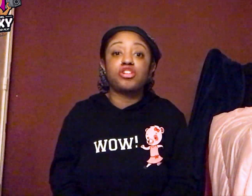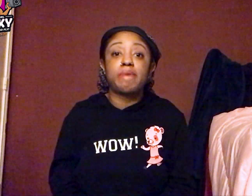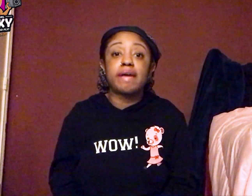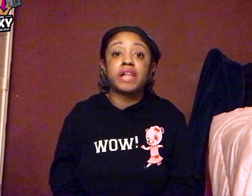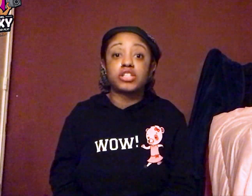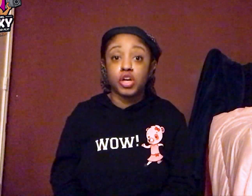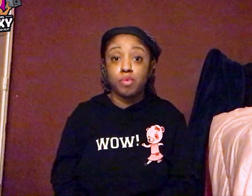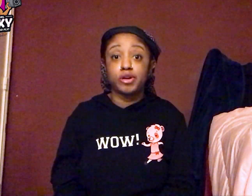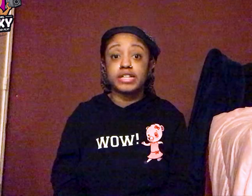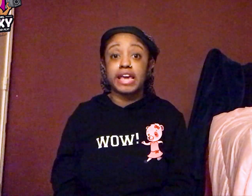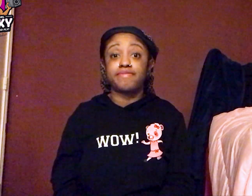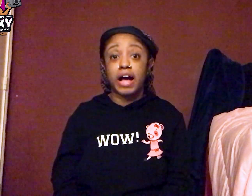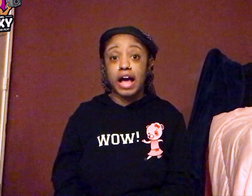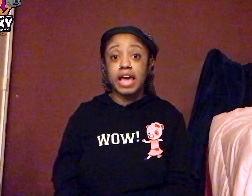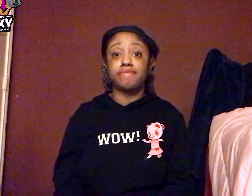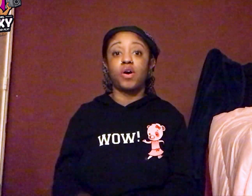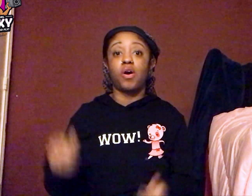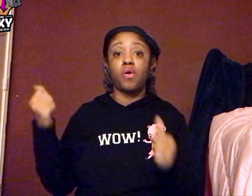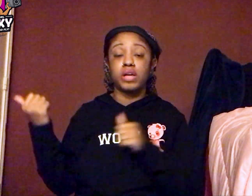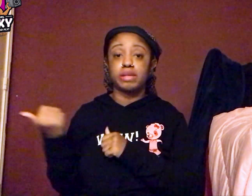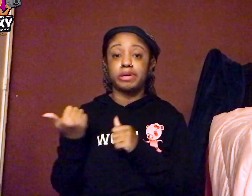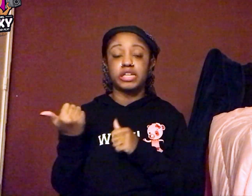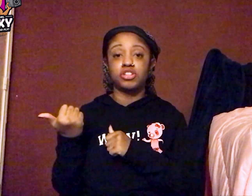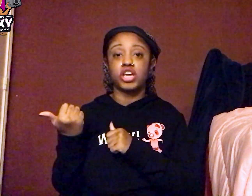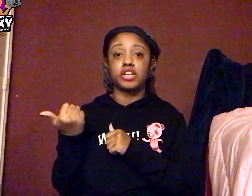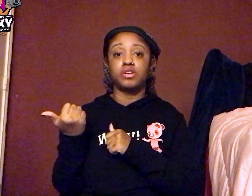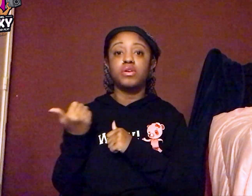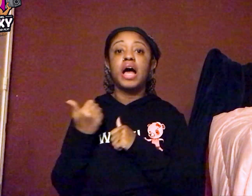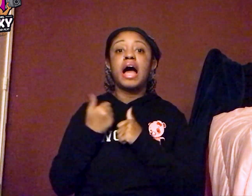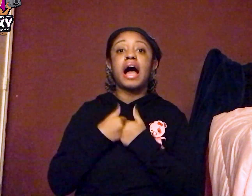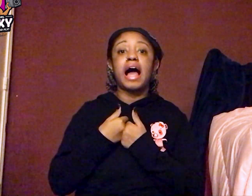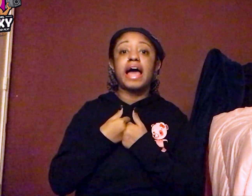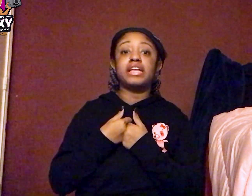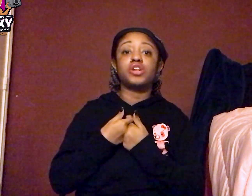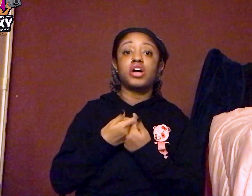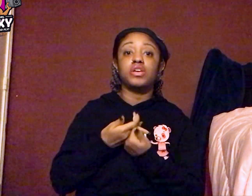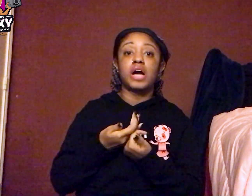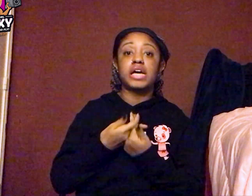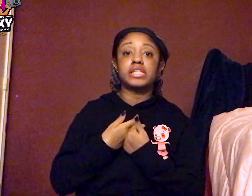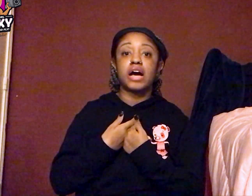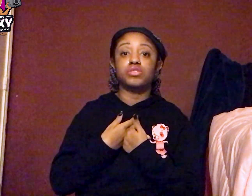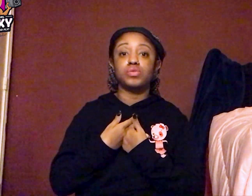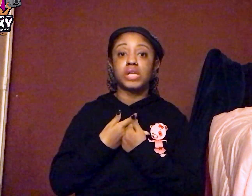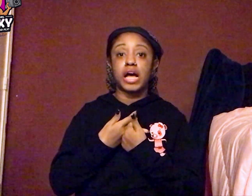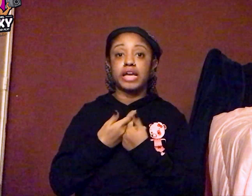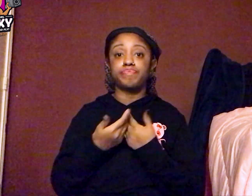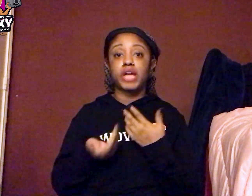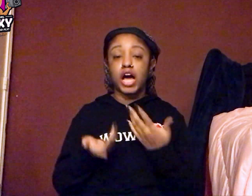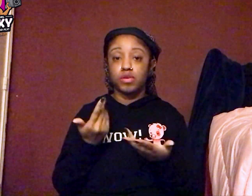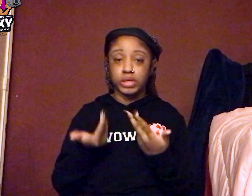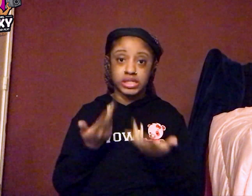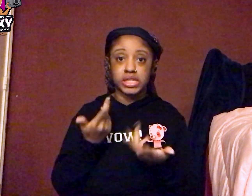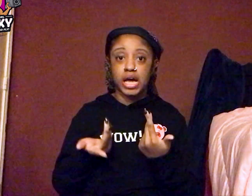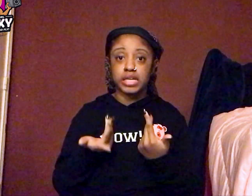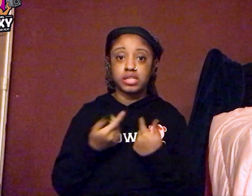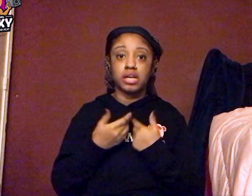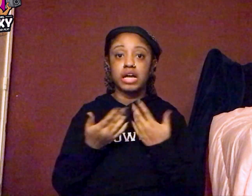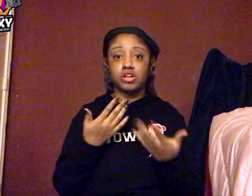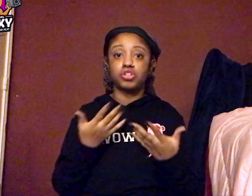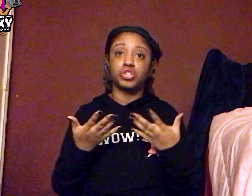my Vlogtober Day 5 on the Pinky channel, I taught you guys how to sign Halloween signs. Like, I taught